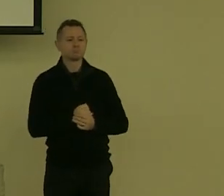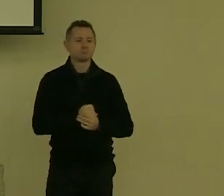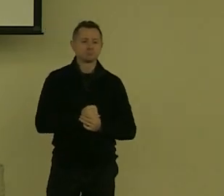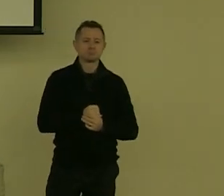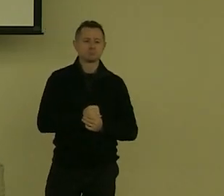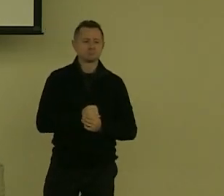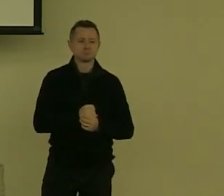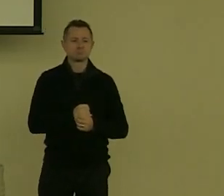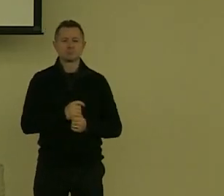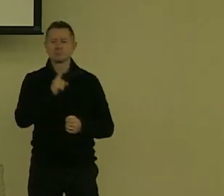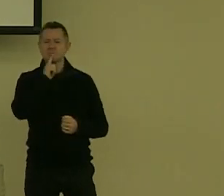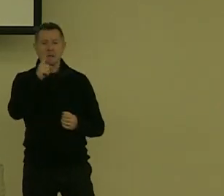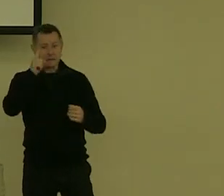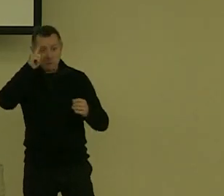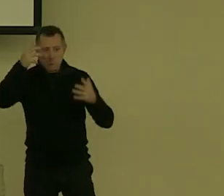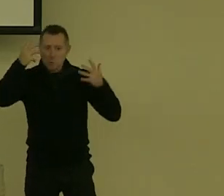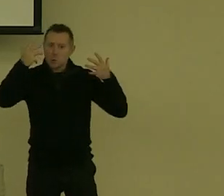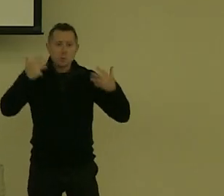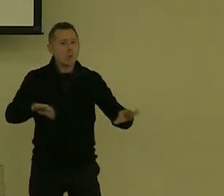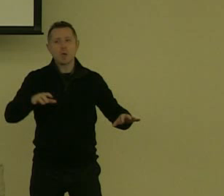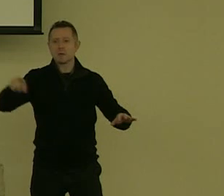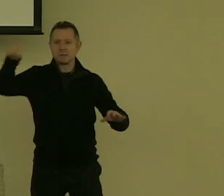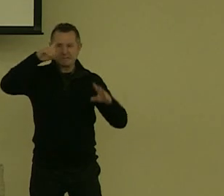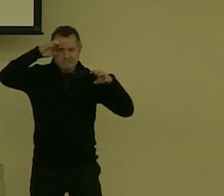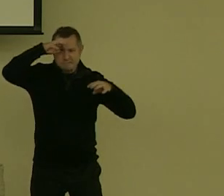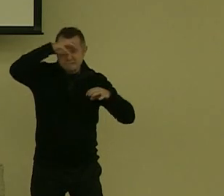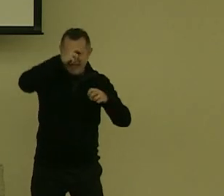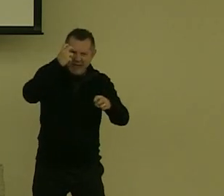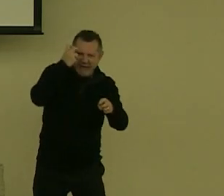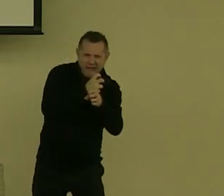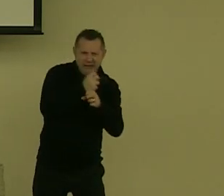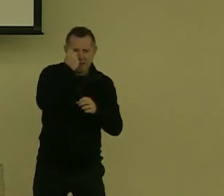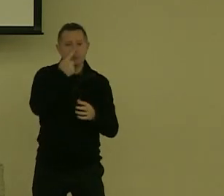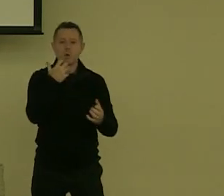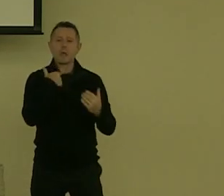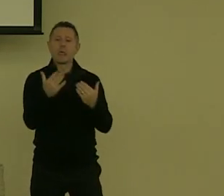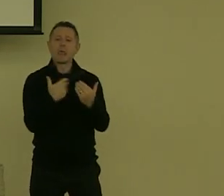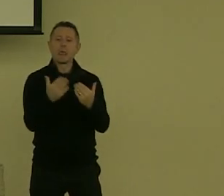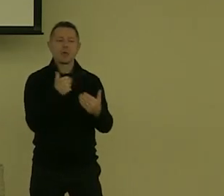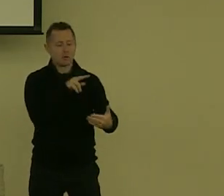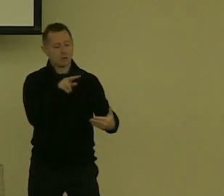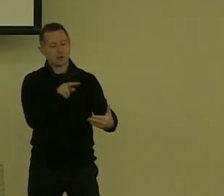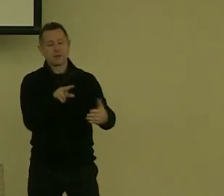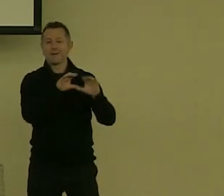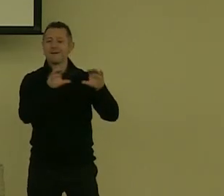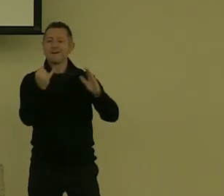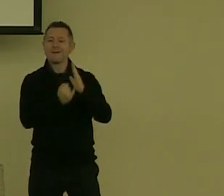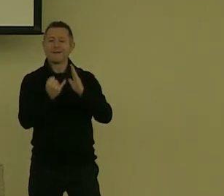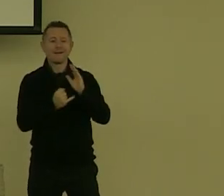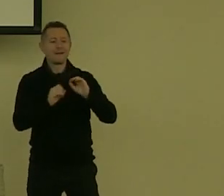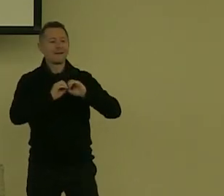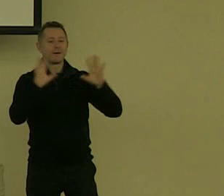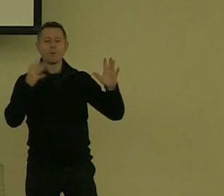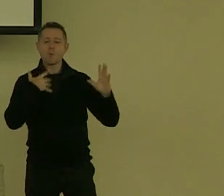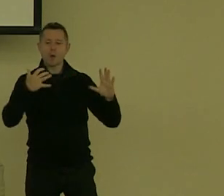so sophisticated that it actually bridges a lot of these different spaces in terms of, is it